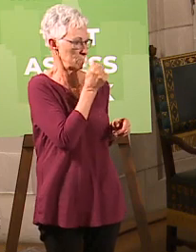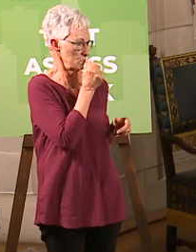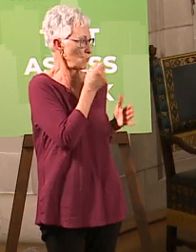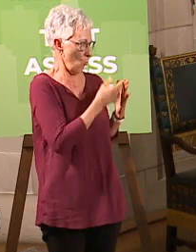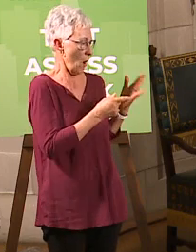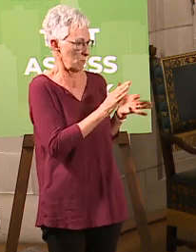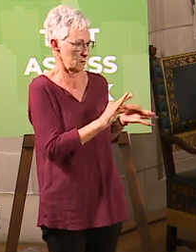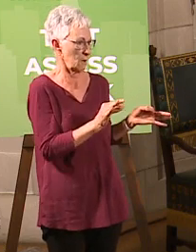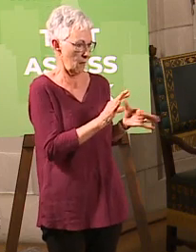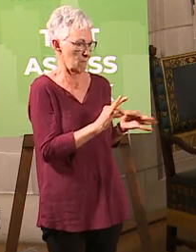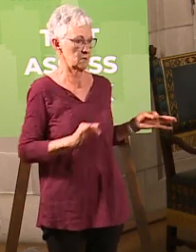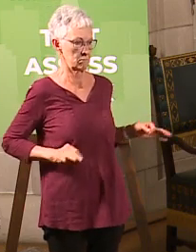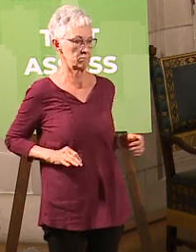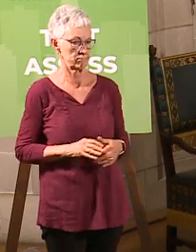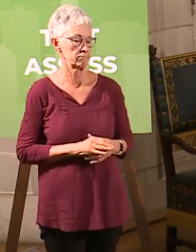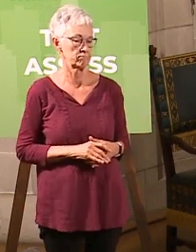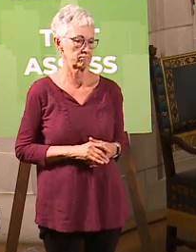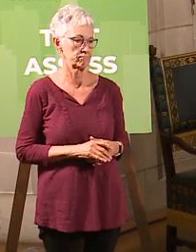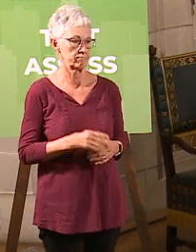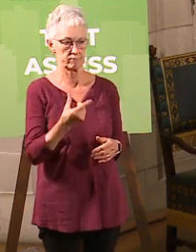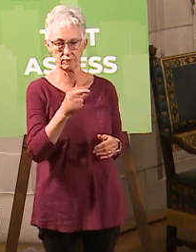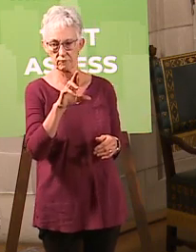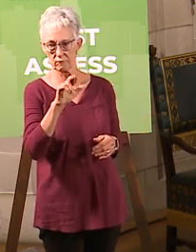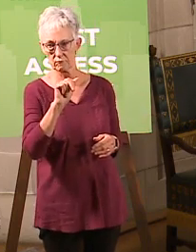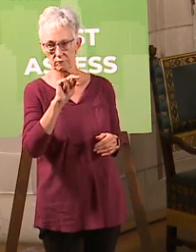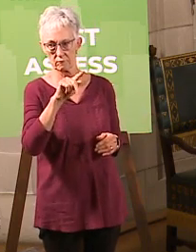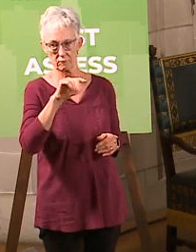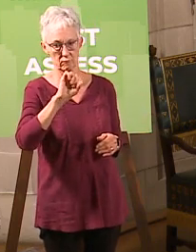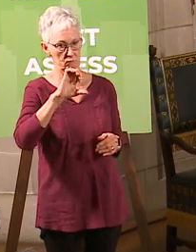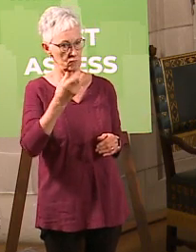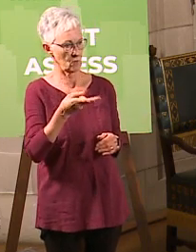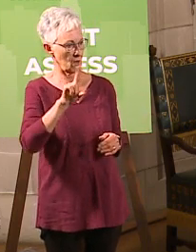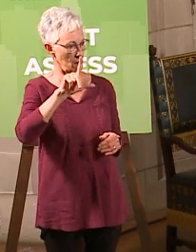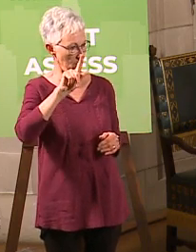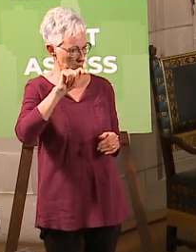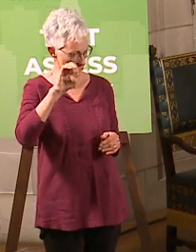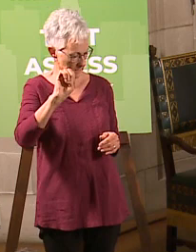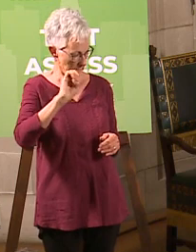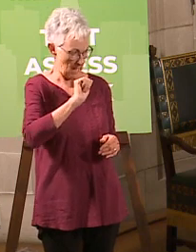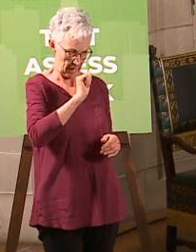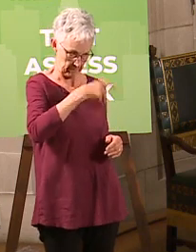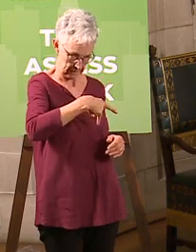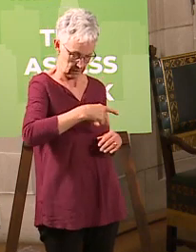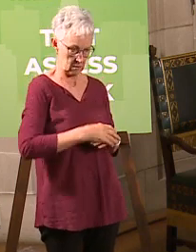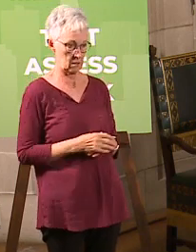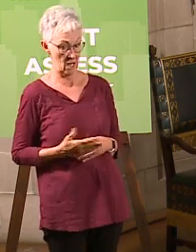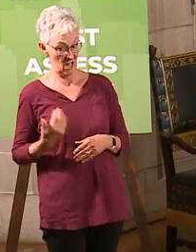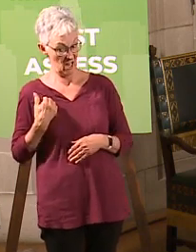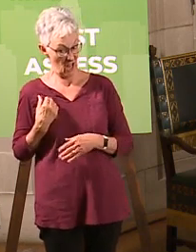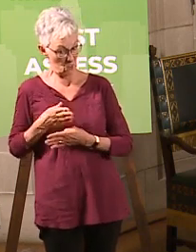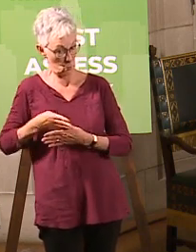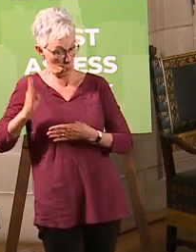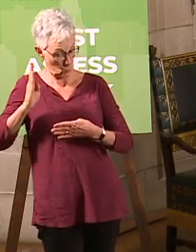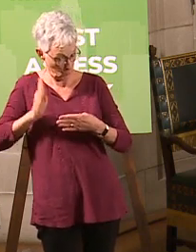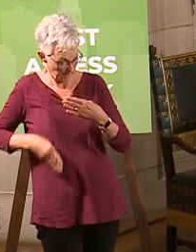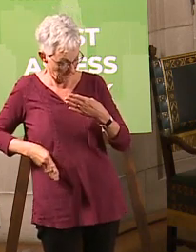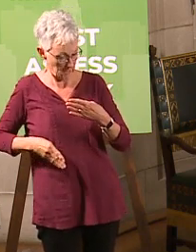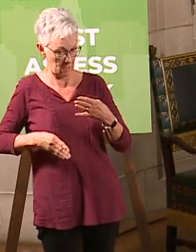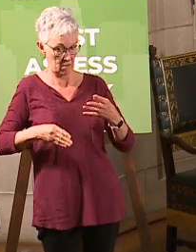protests. You know, those calls are set up so that the president can have candid conversations with the governors. The press is not allowed on the phone calls, so I'm not going to comment